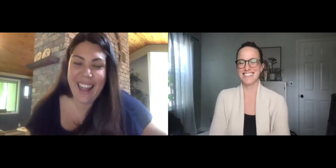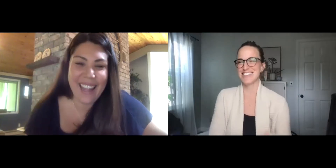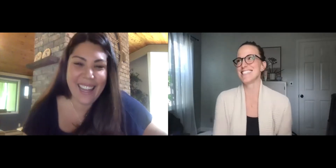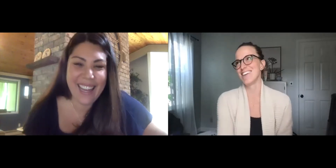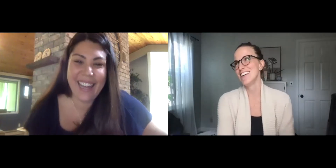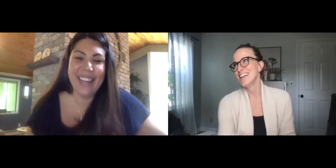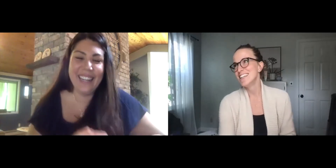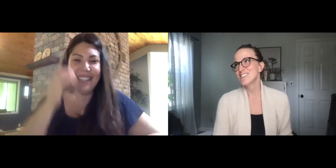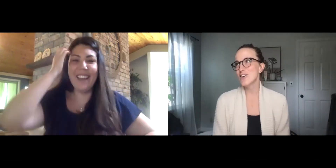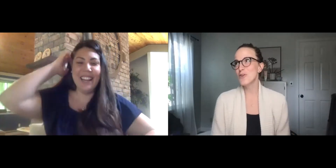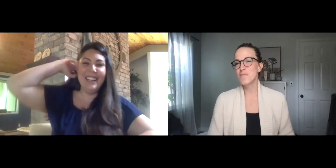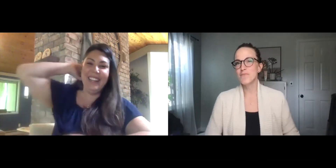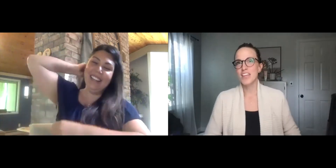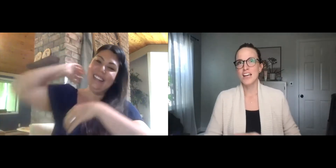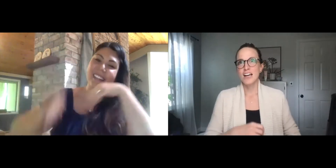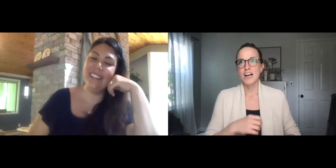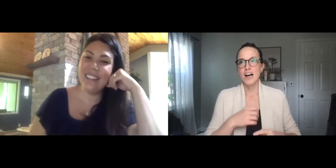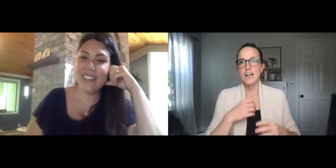much screen time. So